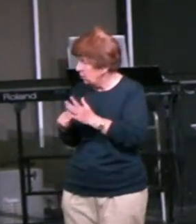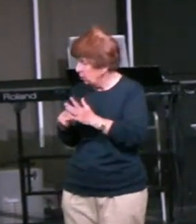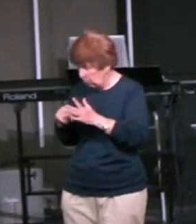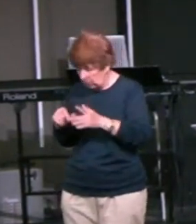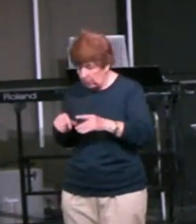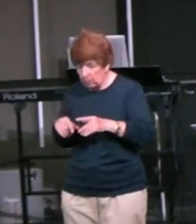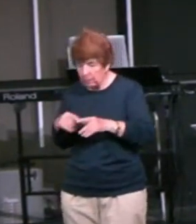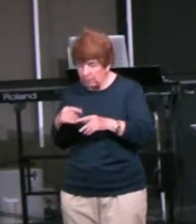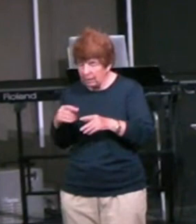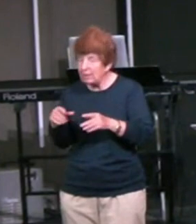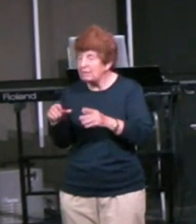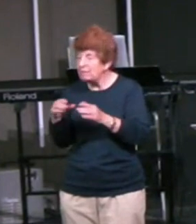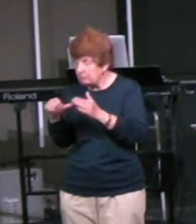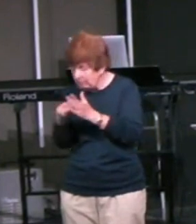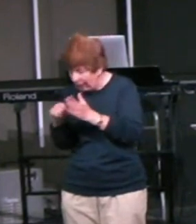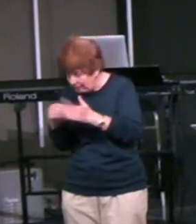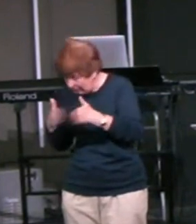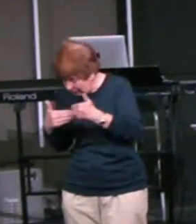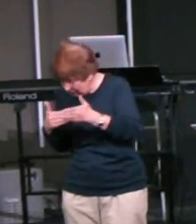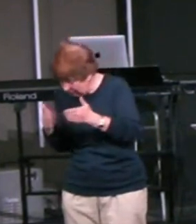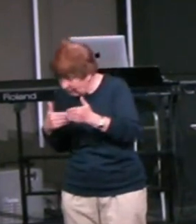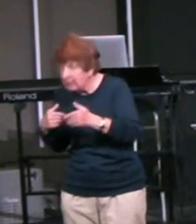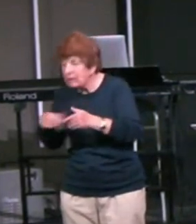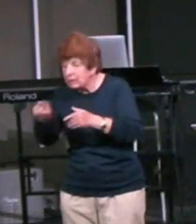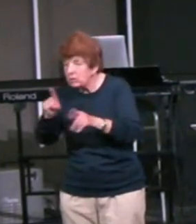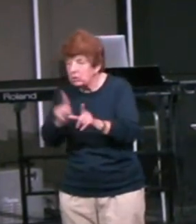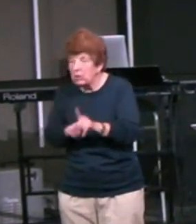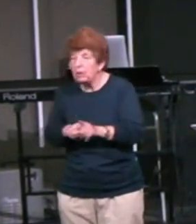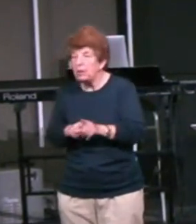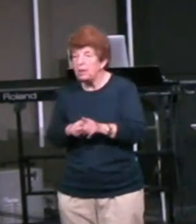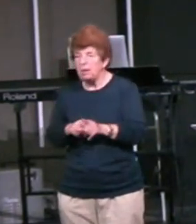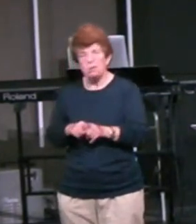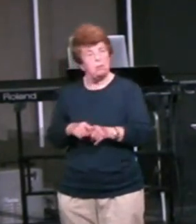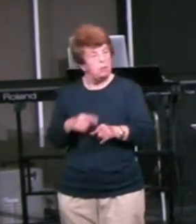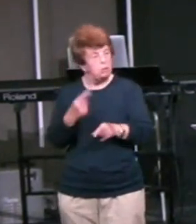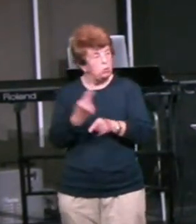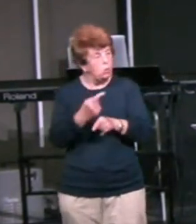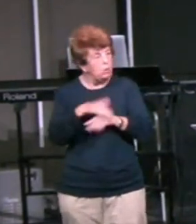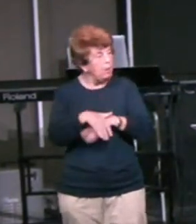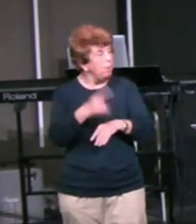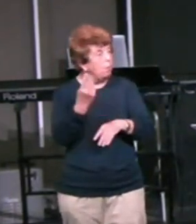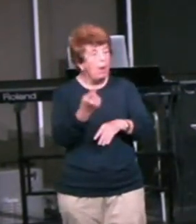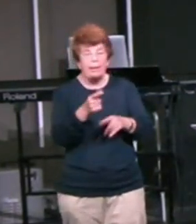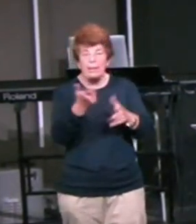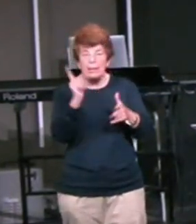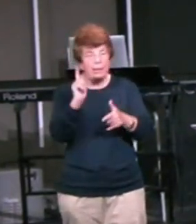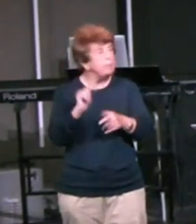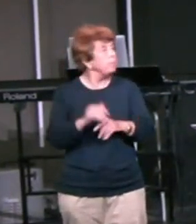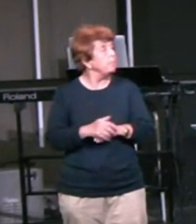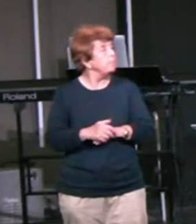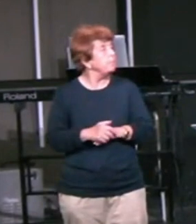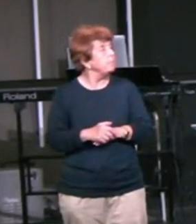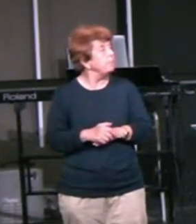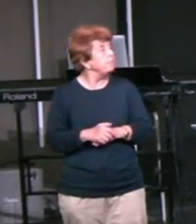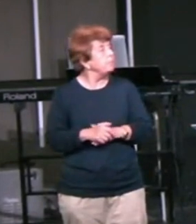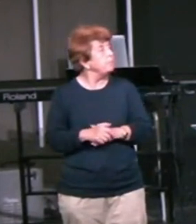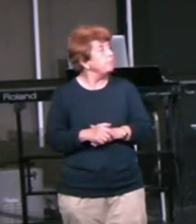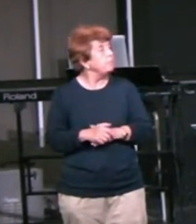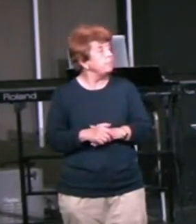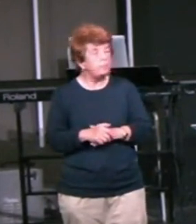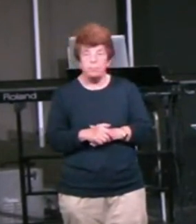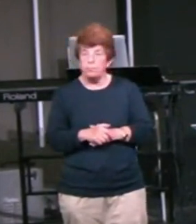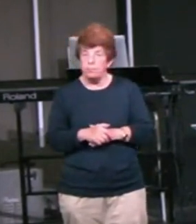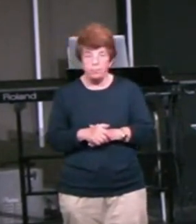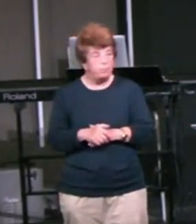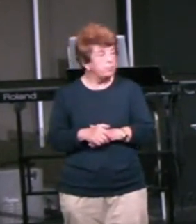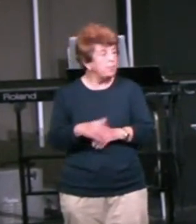presented and the budget for the new year, it was mentioned by one of our leaders that from